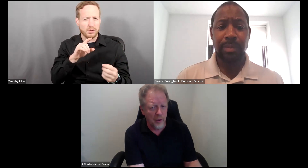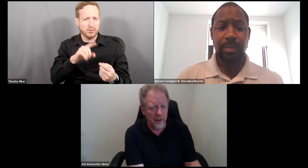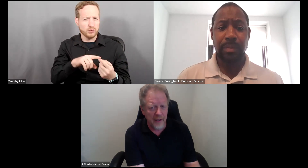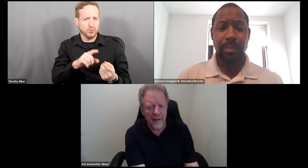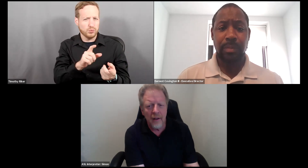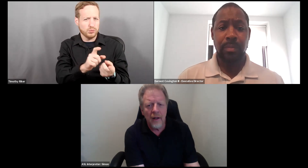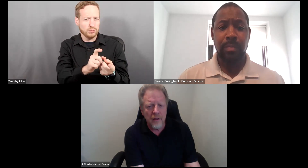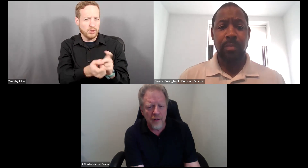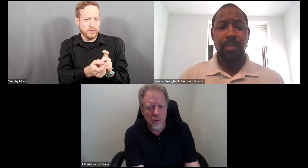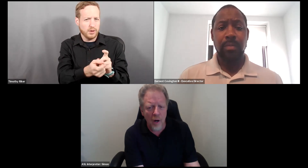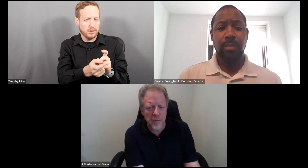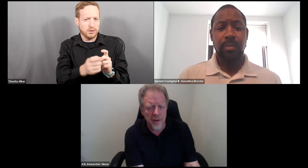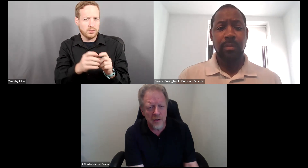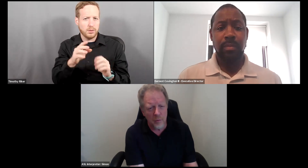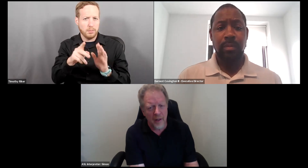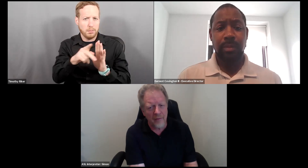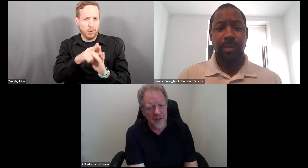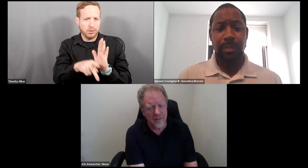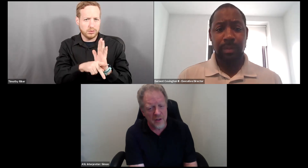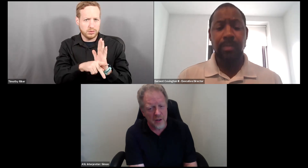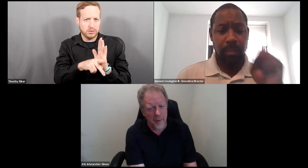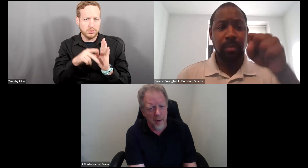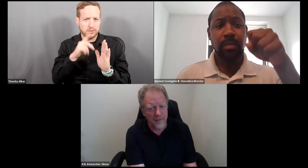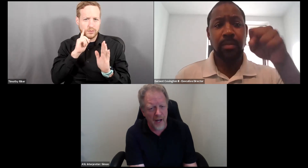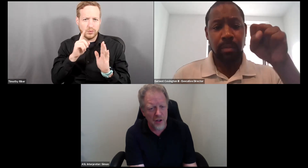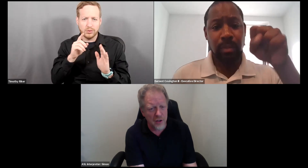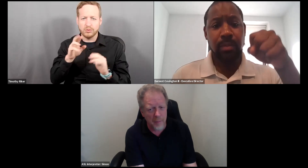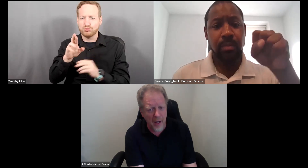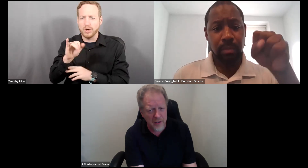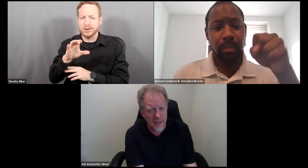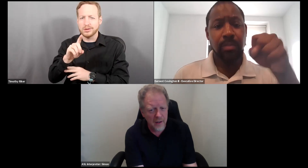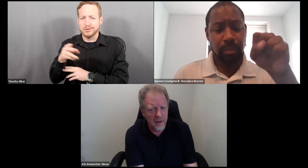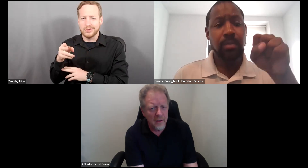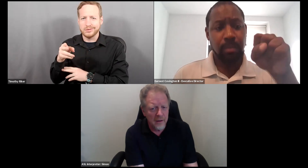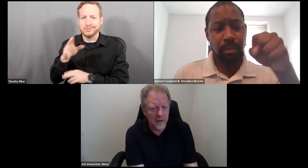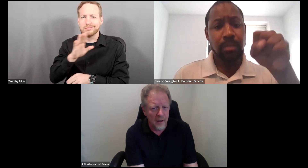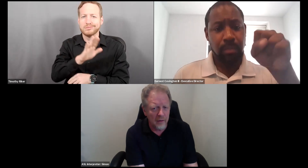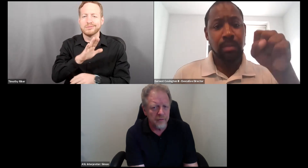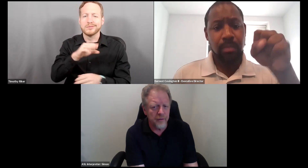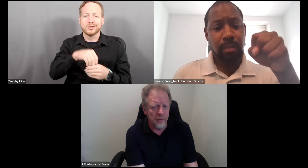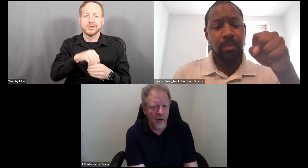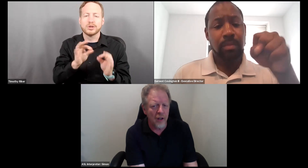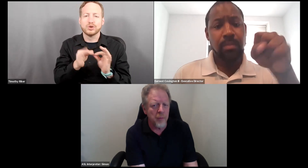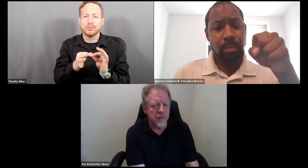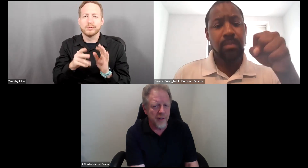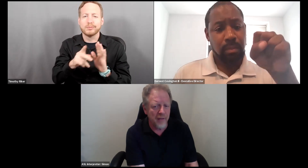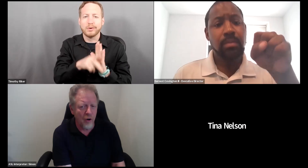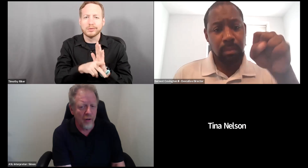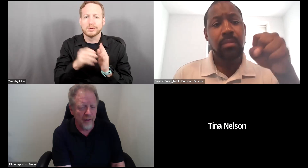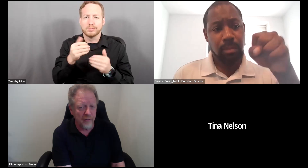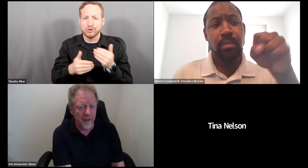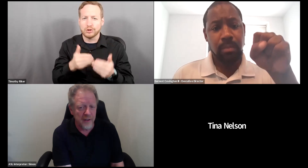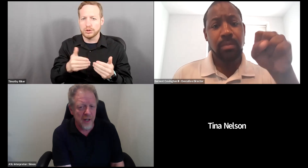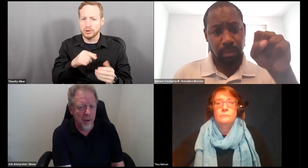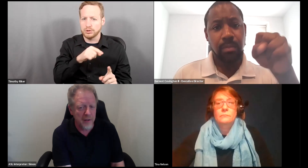language. Can we look at that? The reason why is because we have to see if there's going to be a modification to the policy, you know, for the Rhode Island Commission for the Deaf and Hard